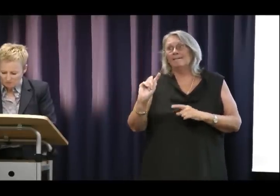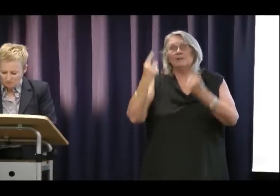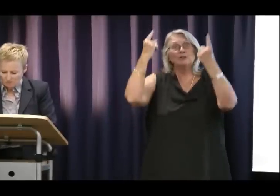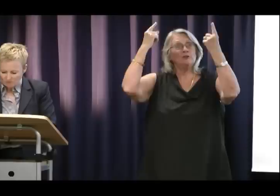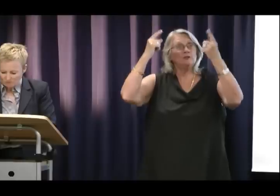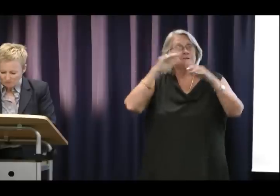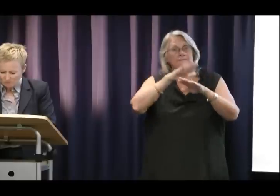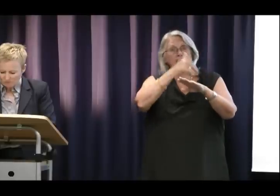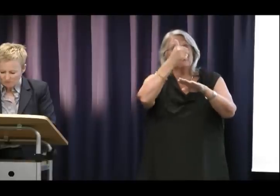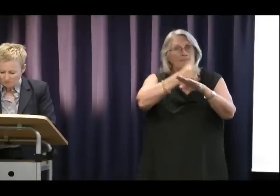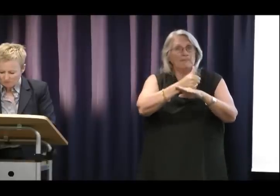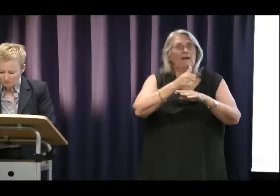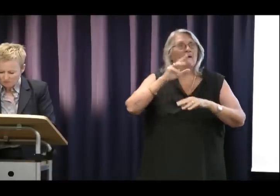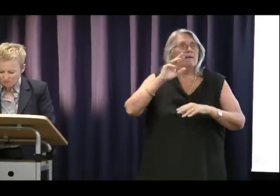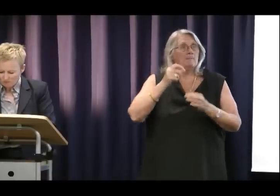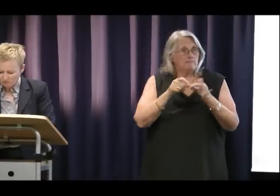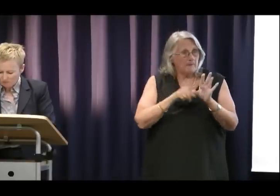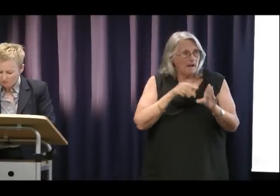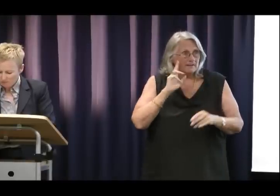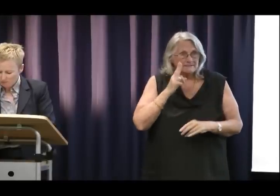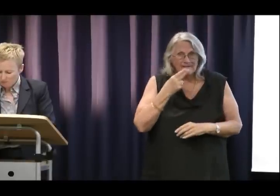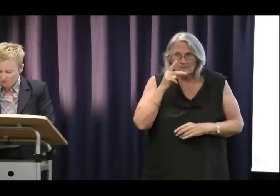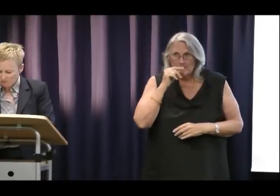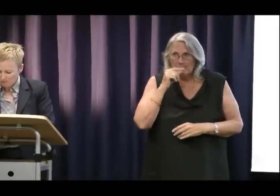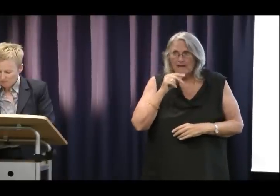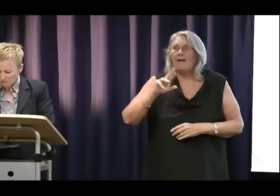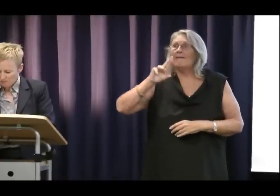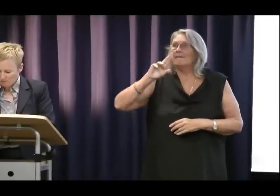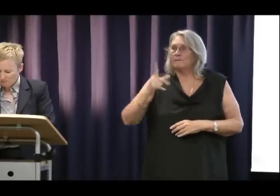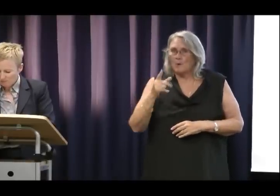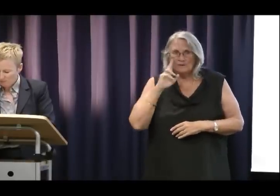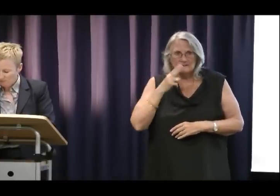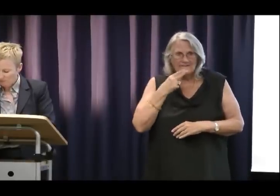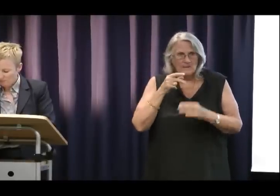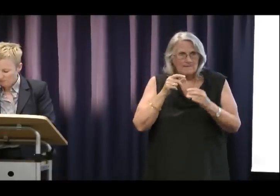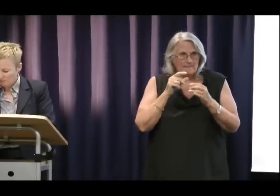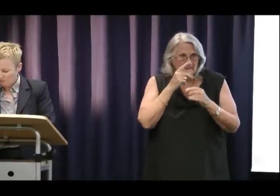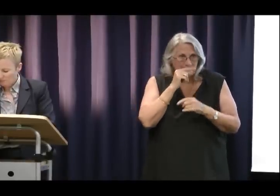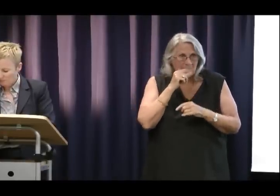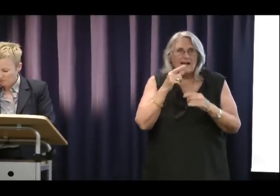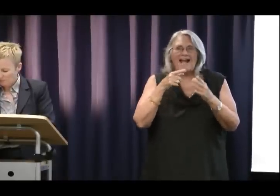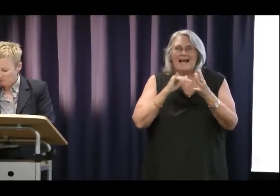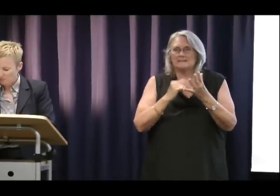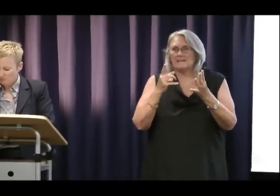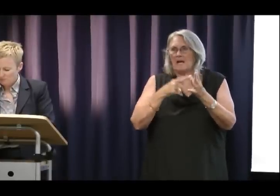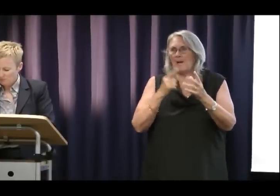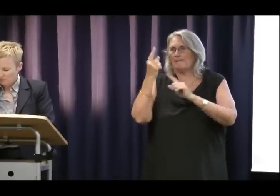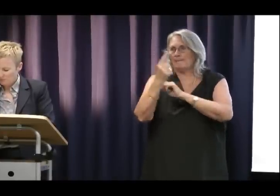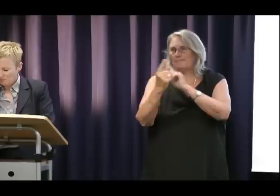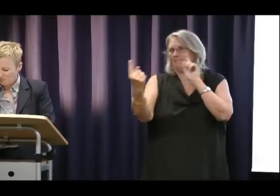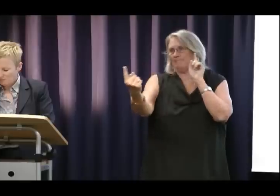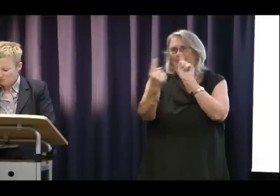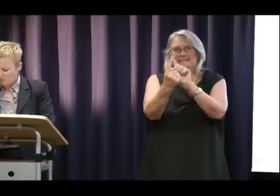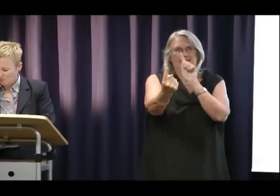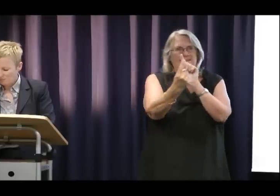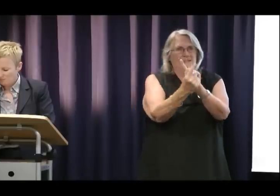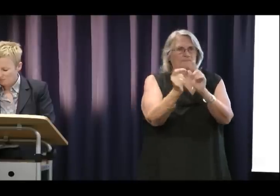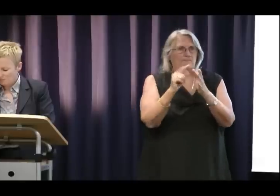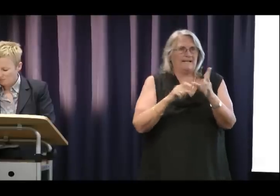just to let you know that the first establishment of the Deaf Club was by deaf people